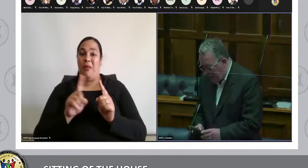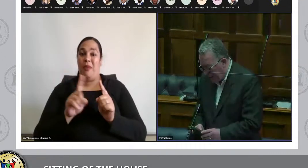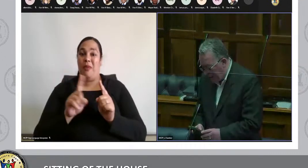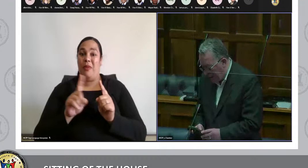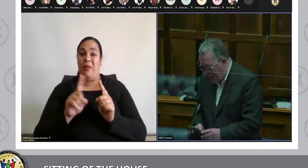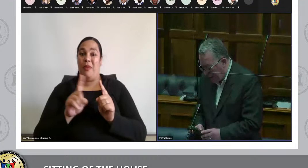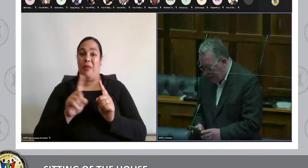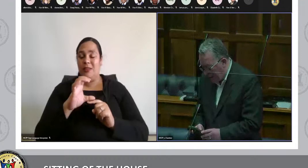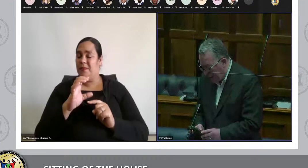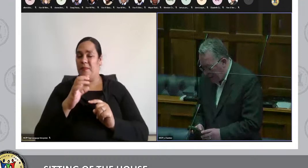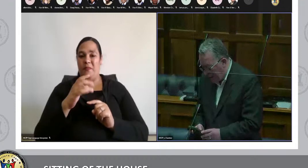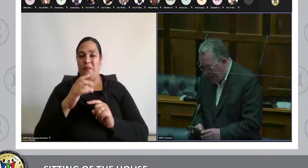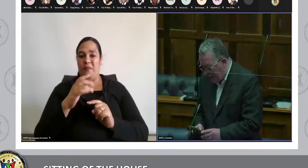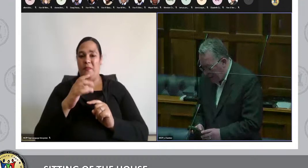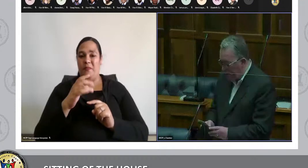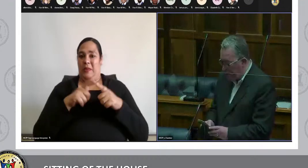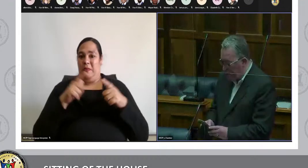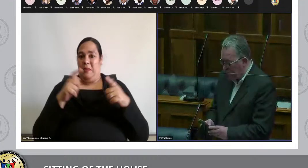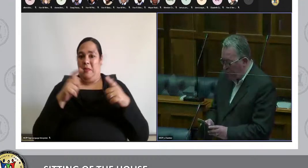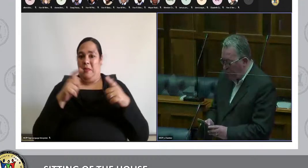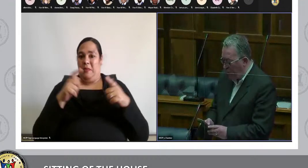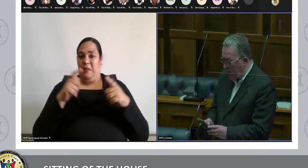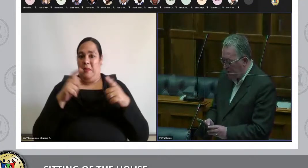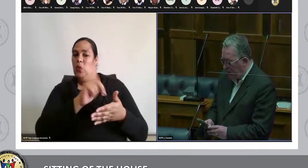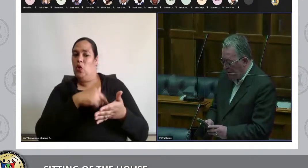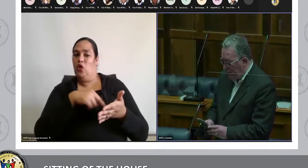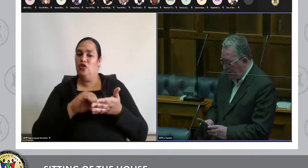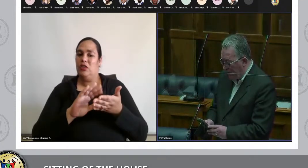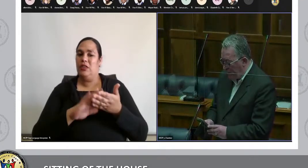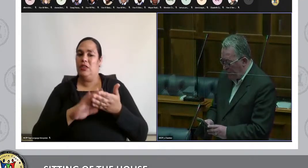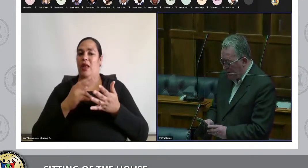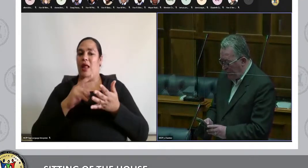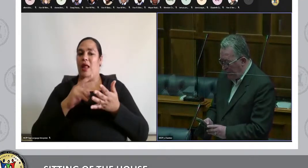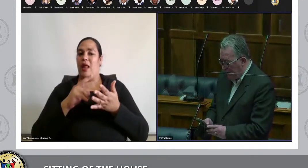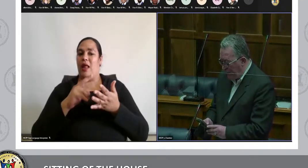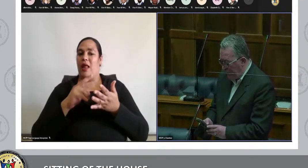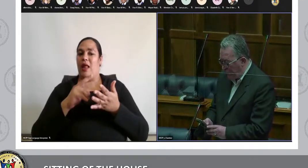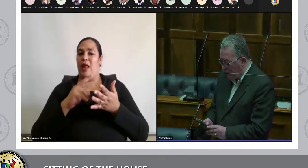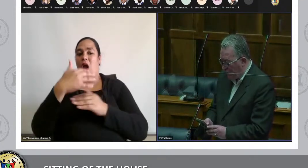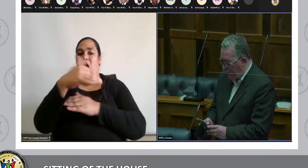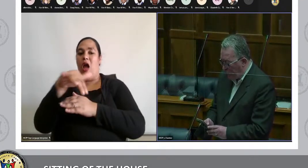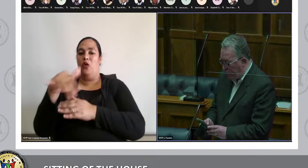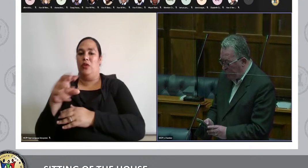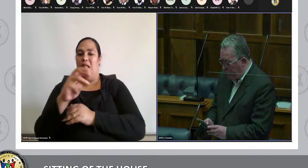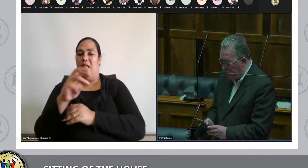ANC remains deeply concerned about the registrations and rollout in areas outside the